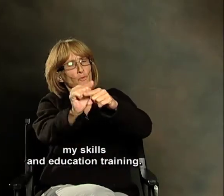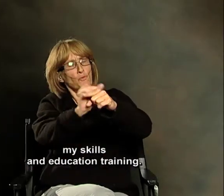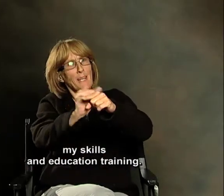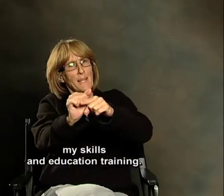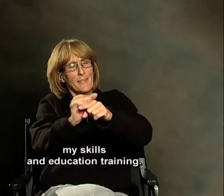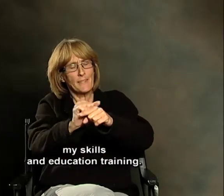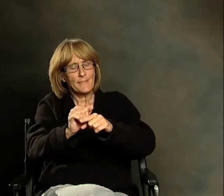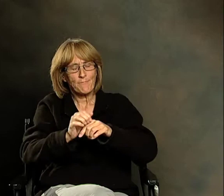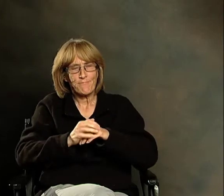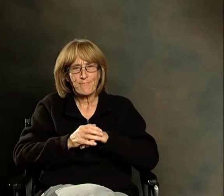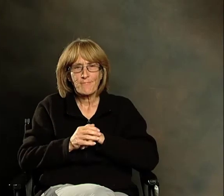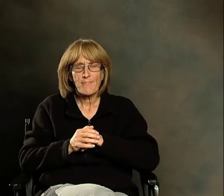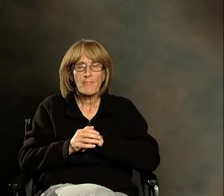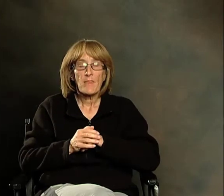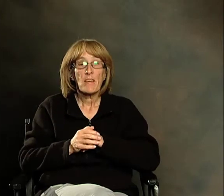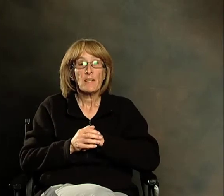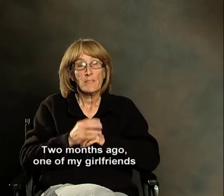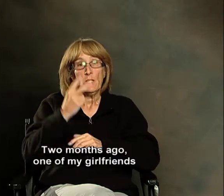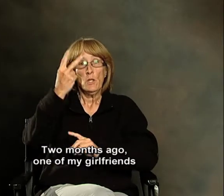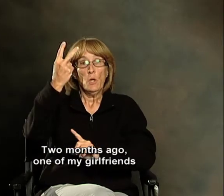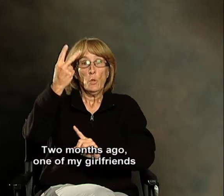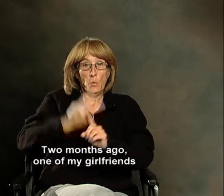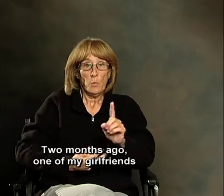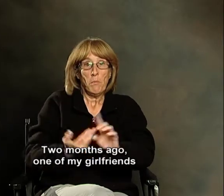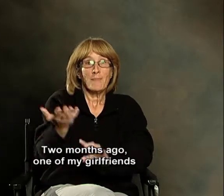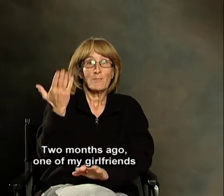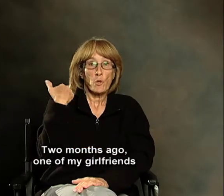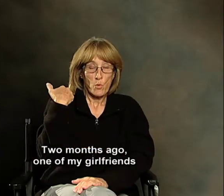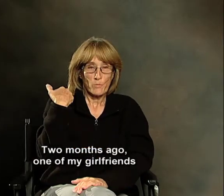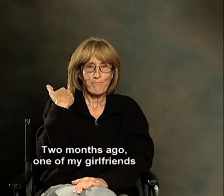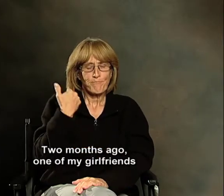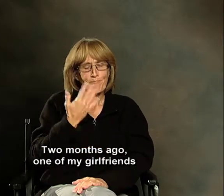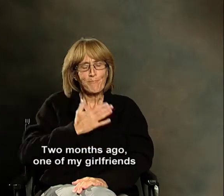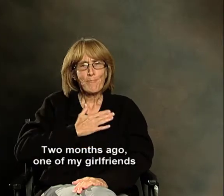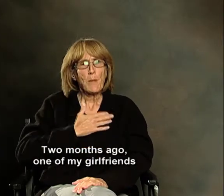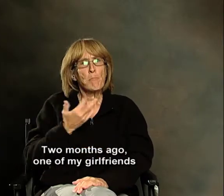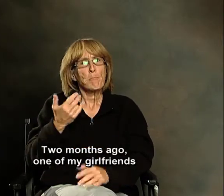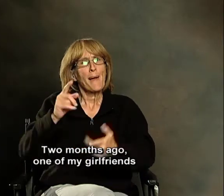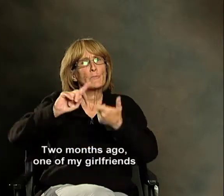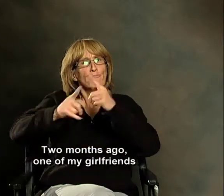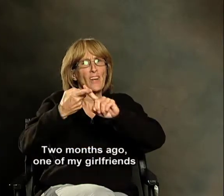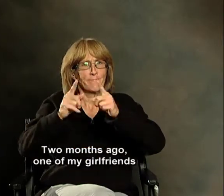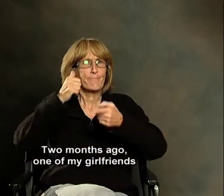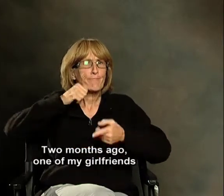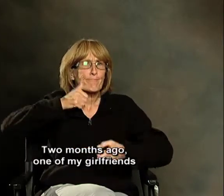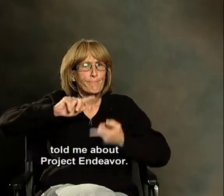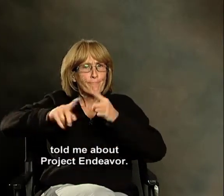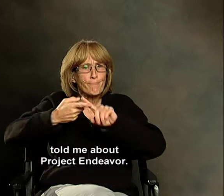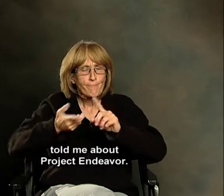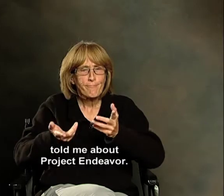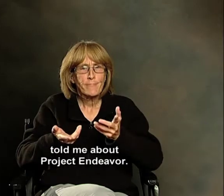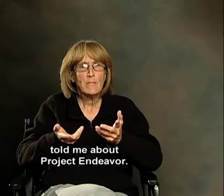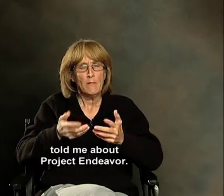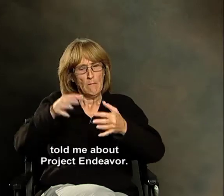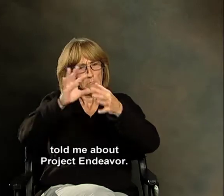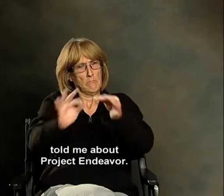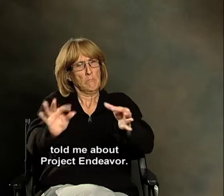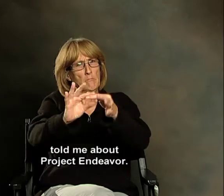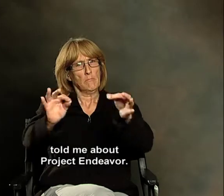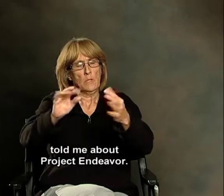training. 2 months ago, one of my girlfriends told me about Project Endeavor.